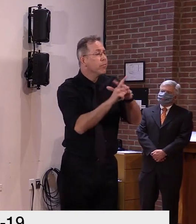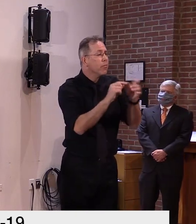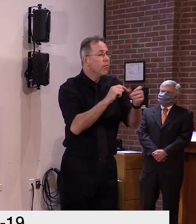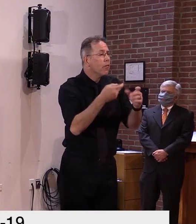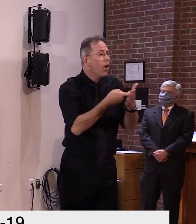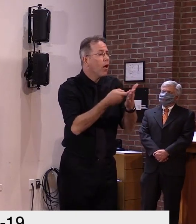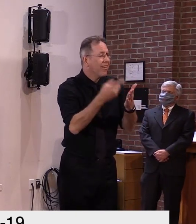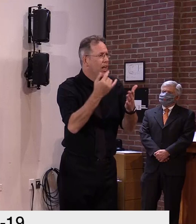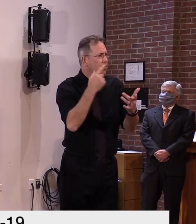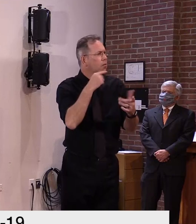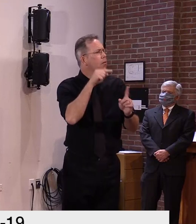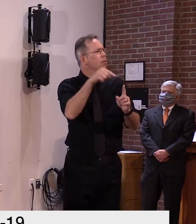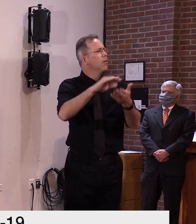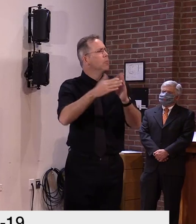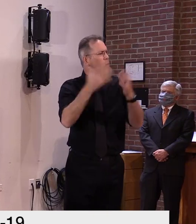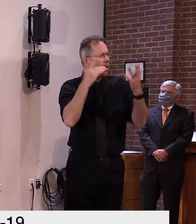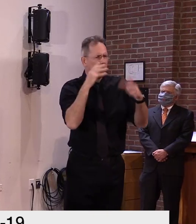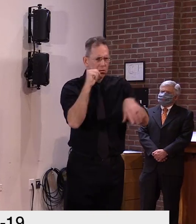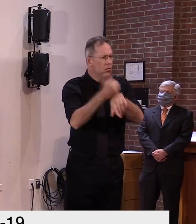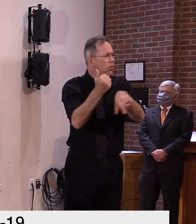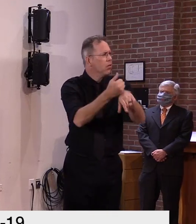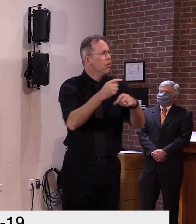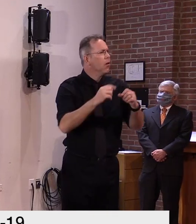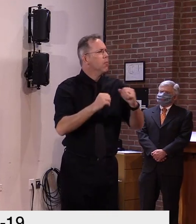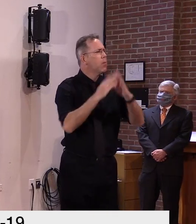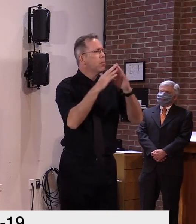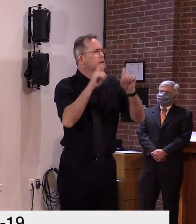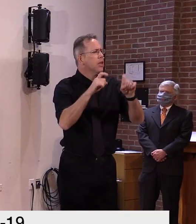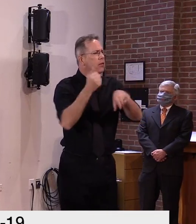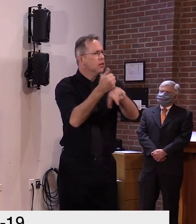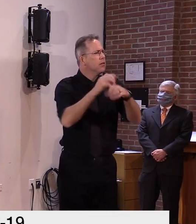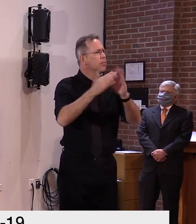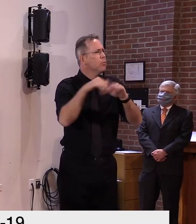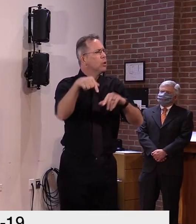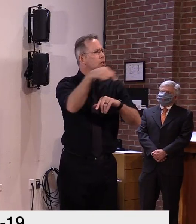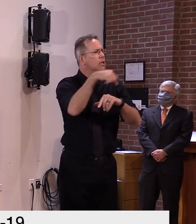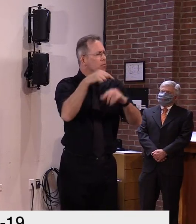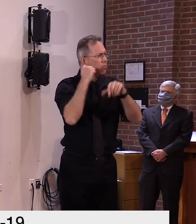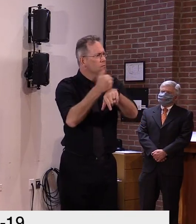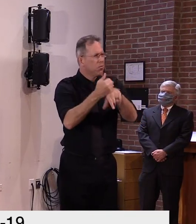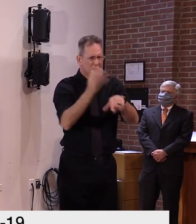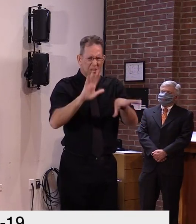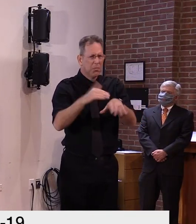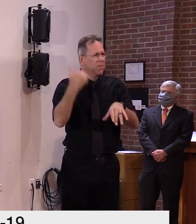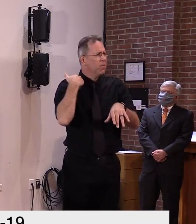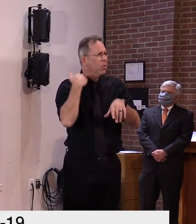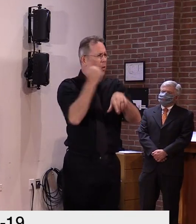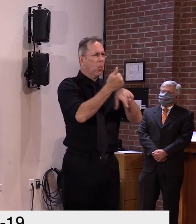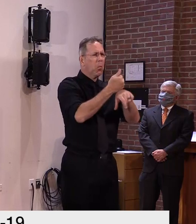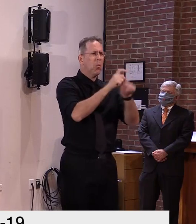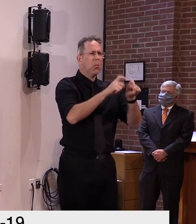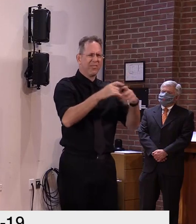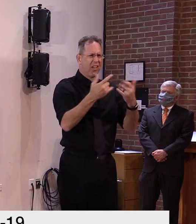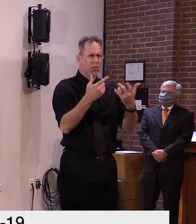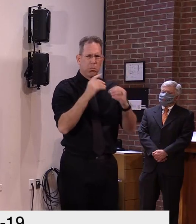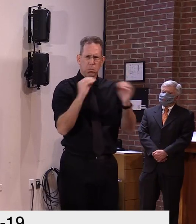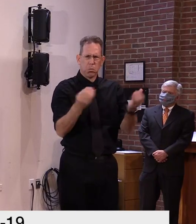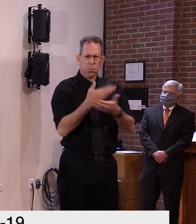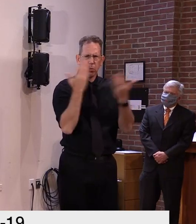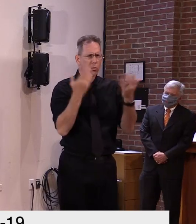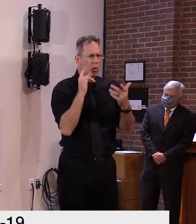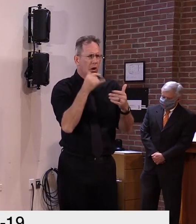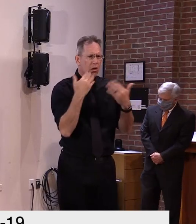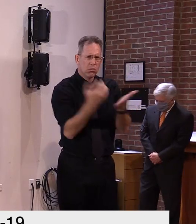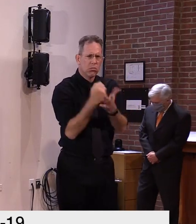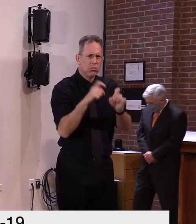No, it has nothing to do with the value of the pop-ups. It's just we're very, very early in the